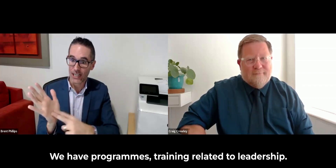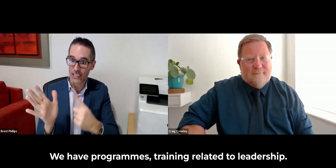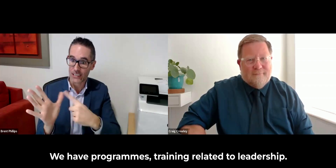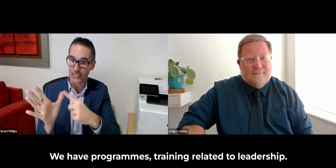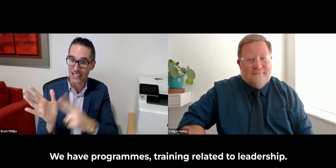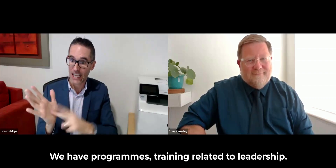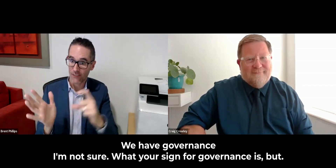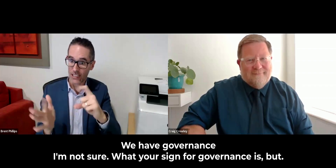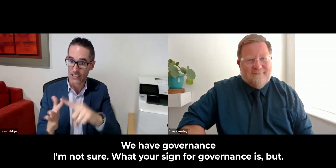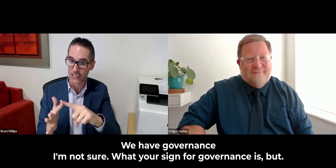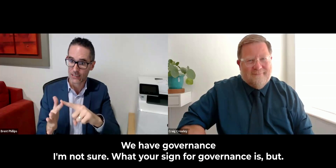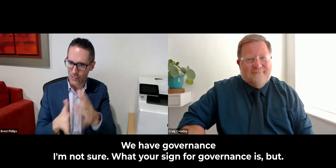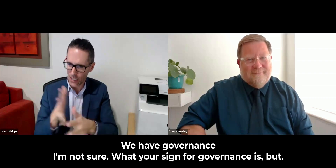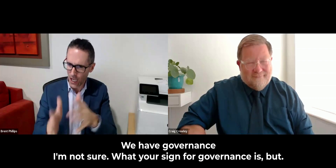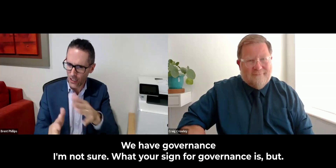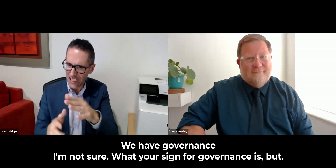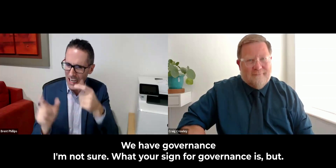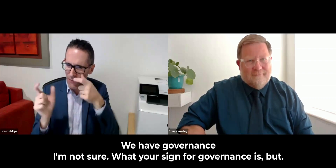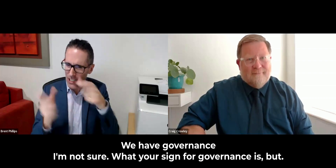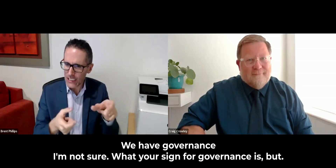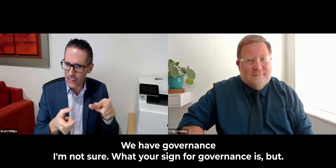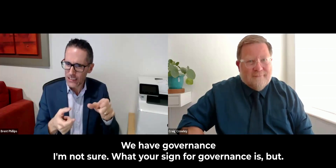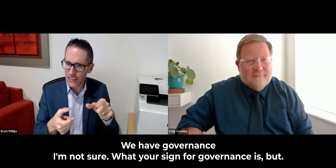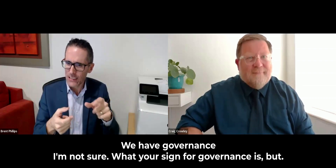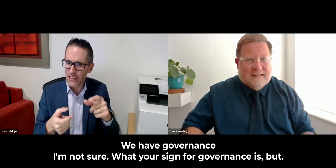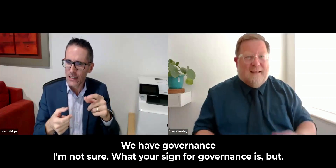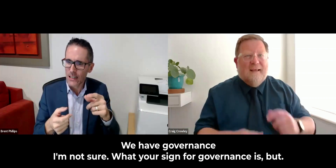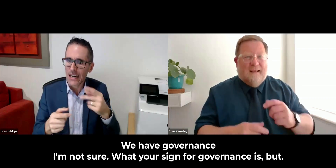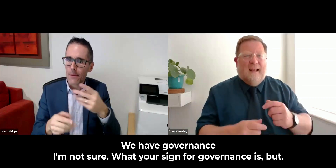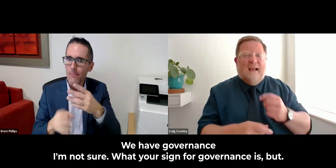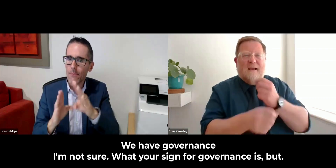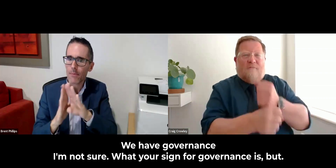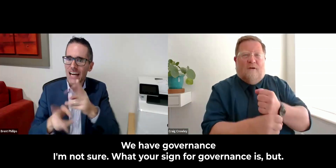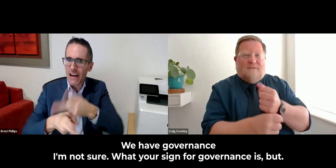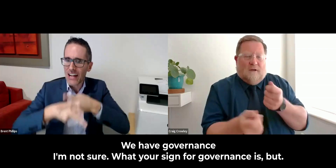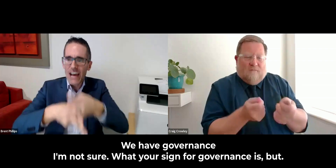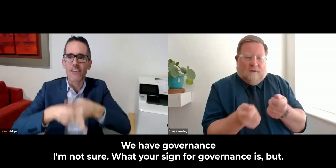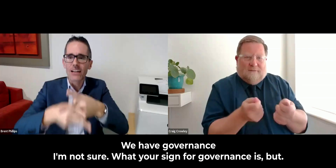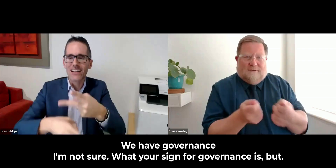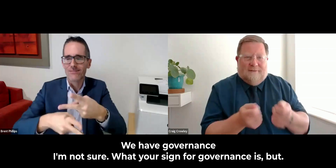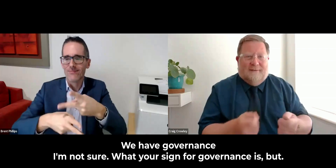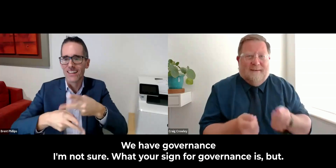leadership. We have governance. I'm not sure what your sign for governance is, but